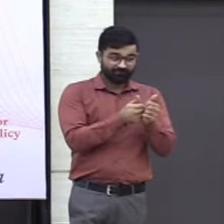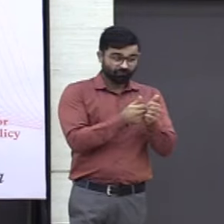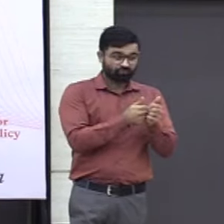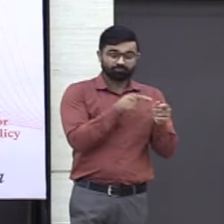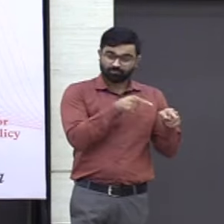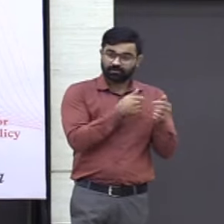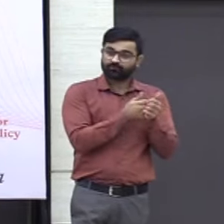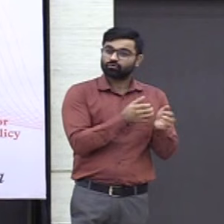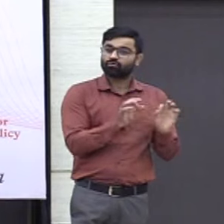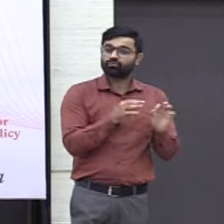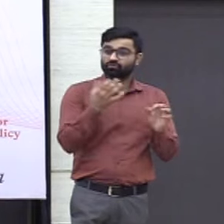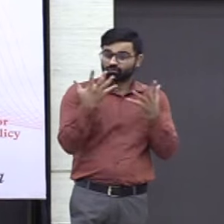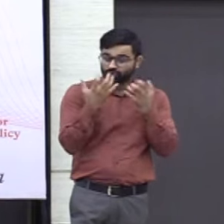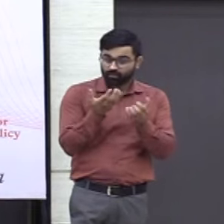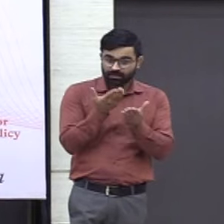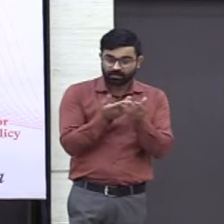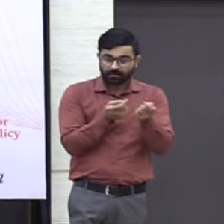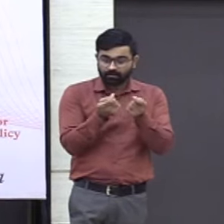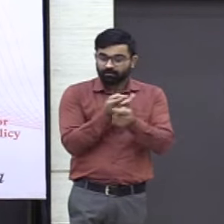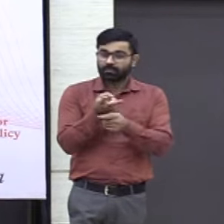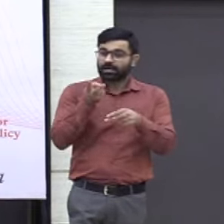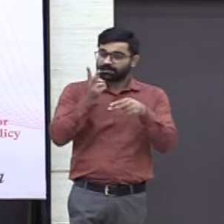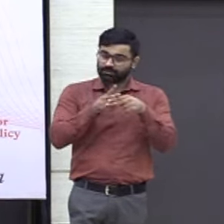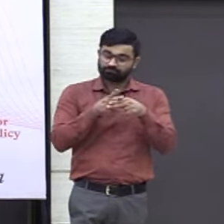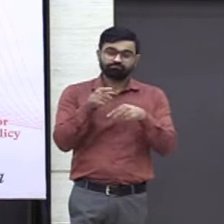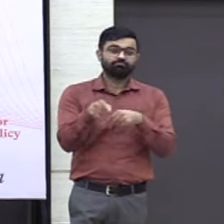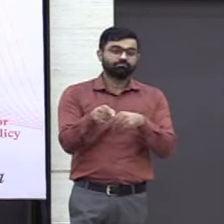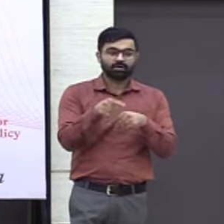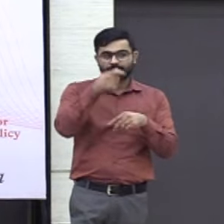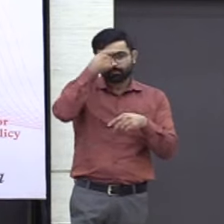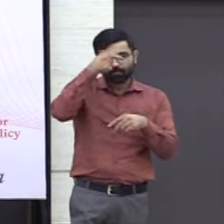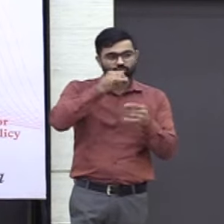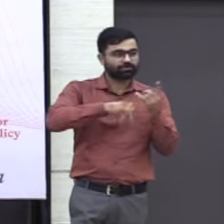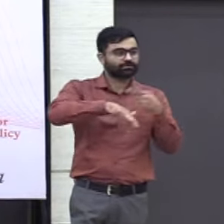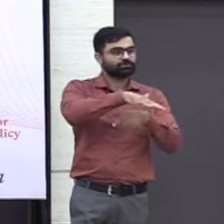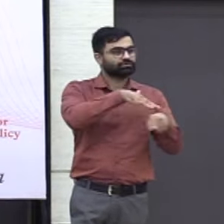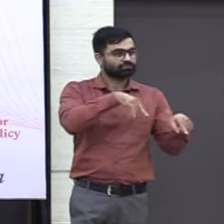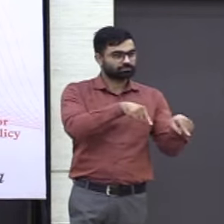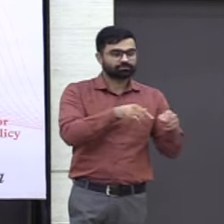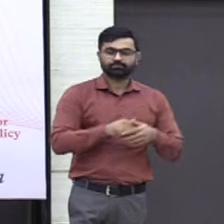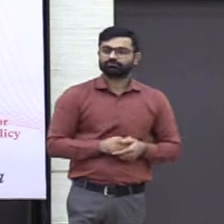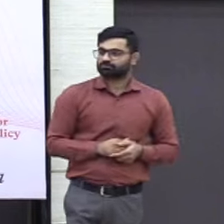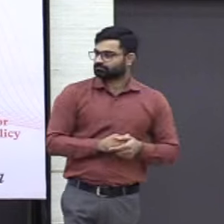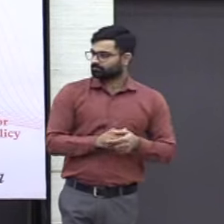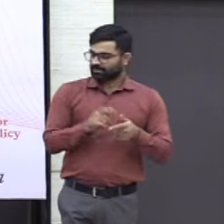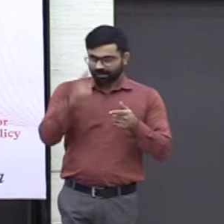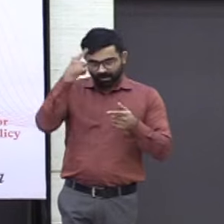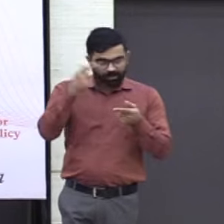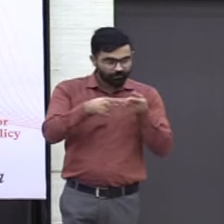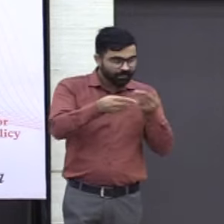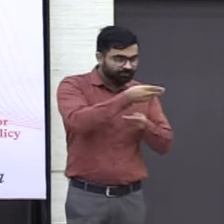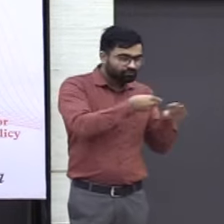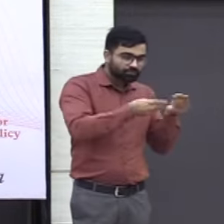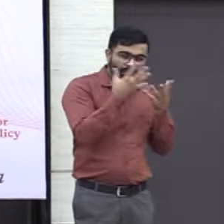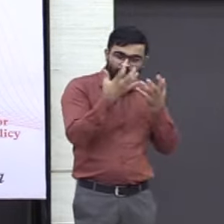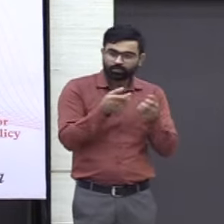legislate because you want to deal with a particular problem in society. Money laundering is a problem,